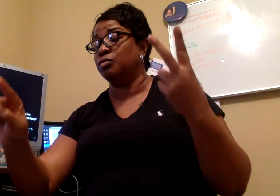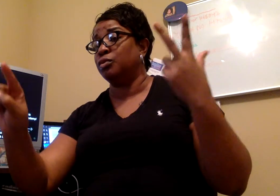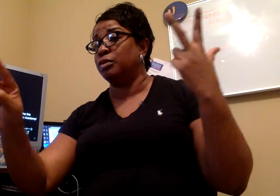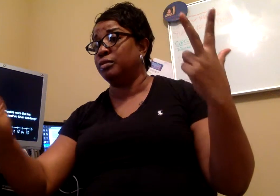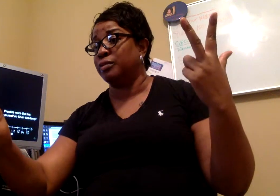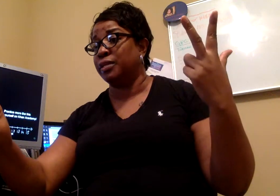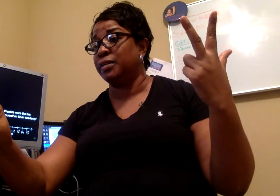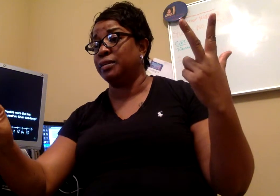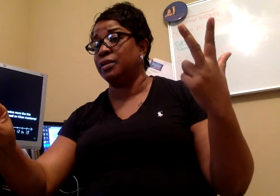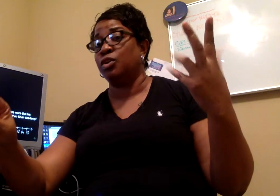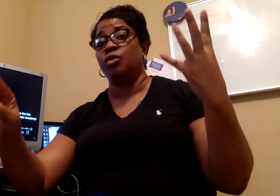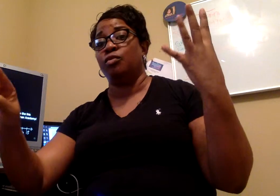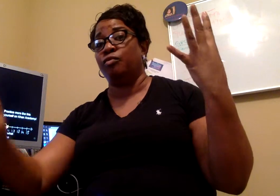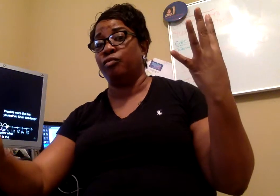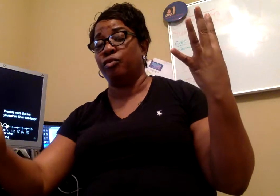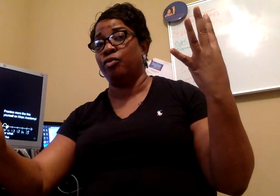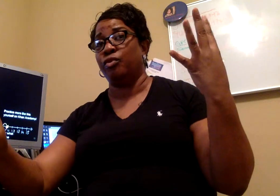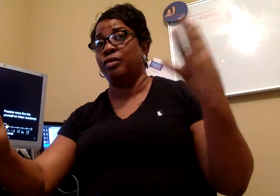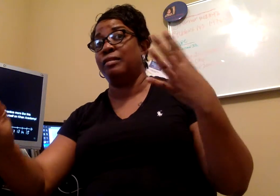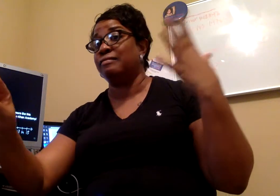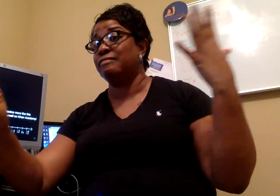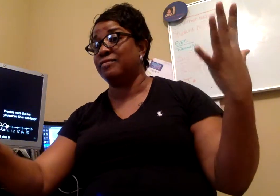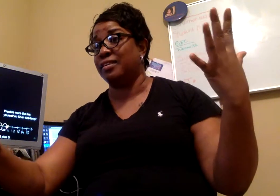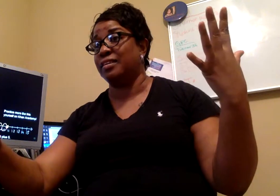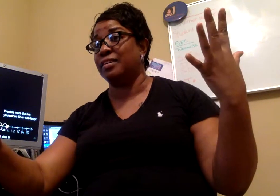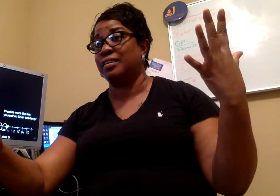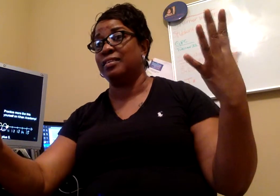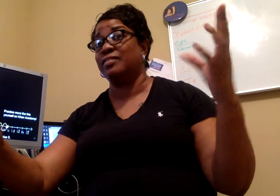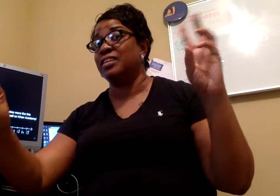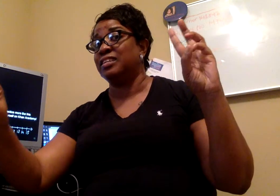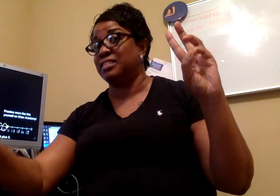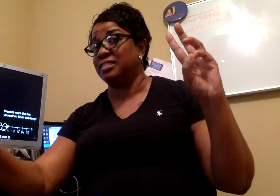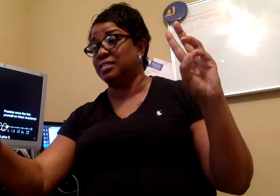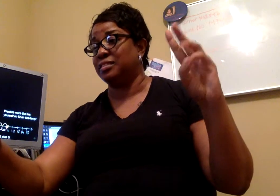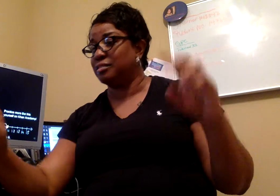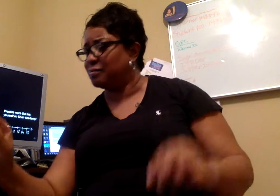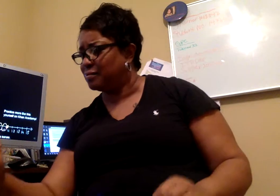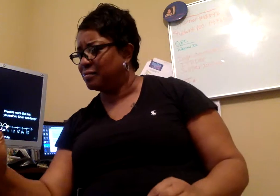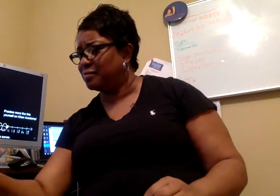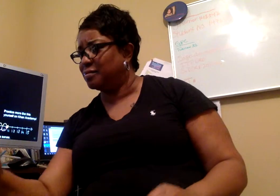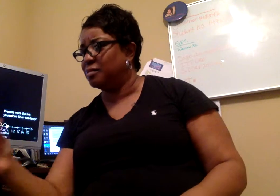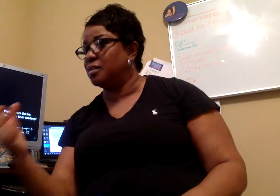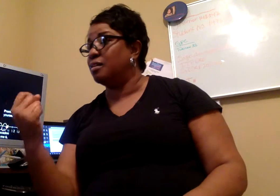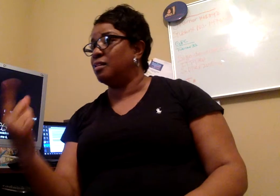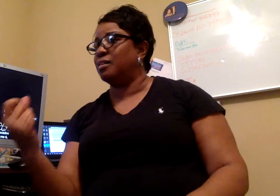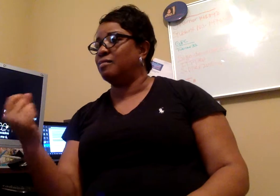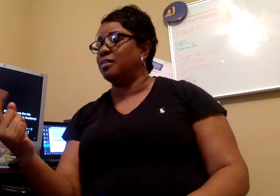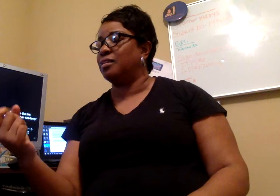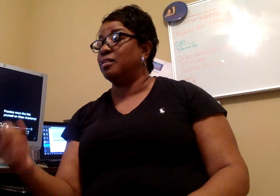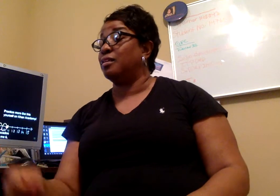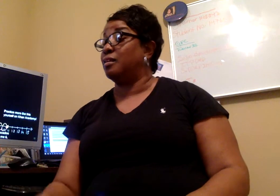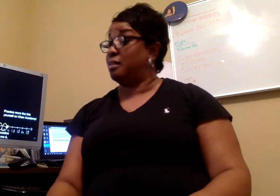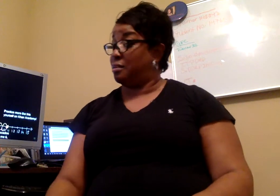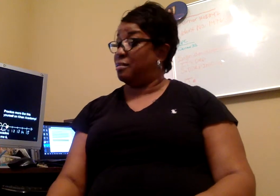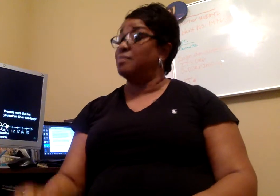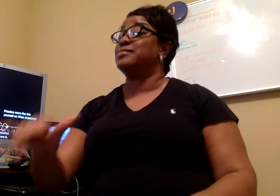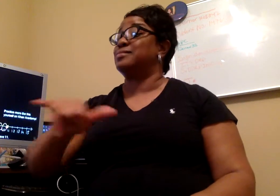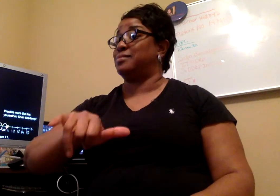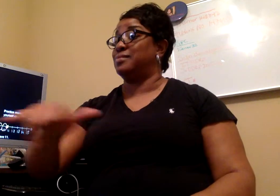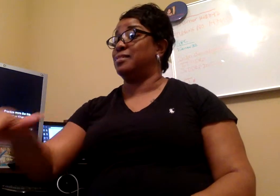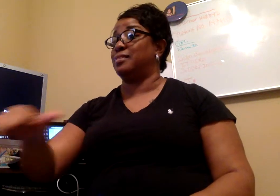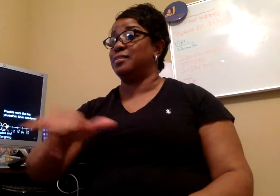it doesn't matter what order you add. 5 plus 6 is the same thing as 6 plus 5. And that makes sense. If I have 5 avocados and you give me